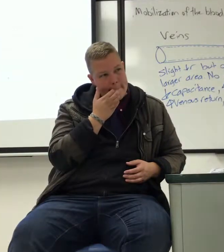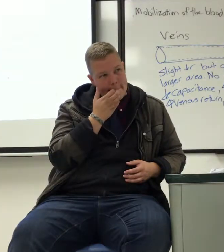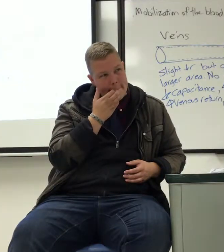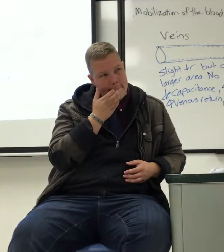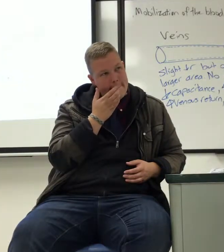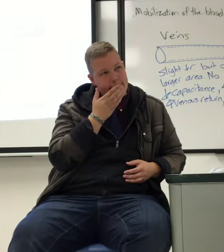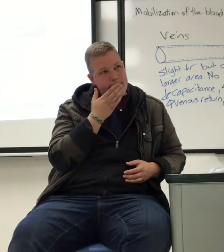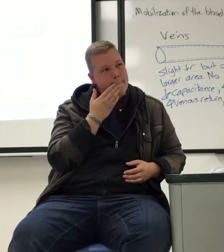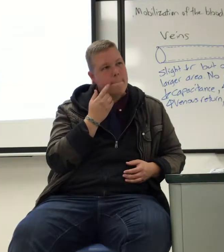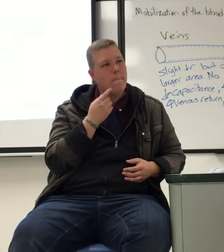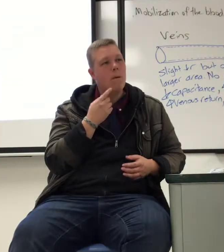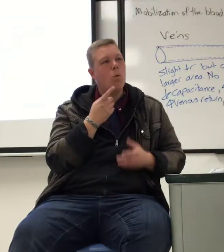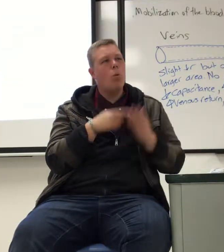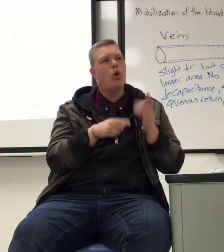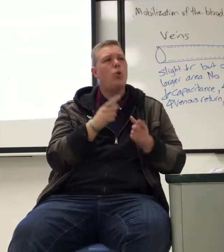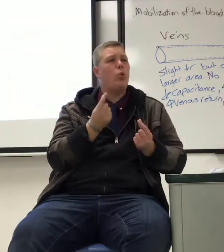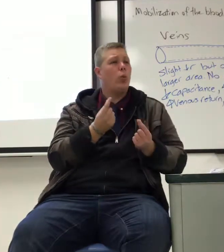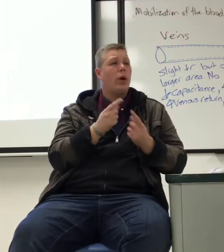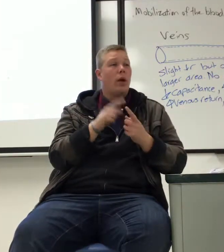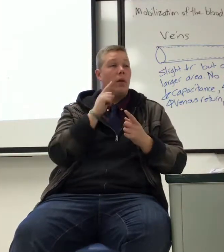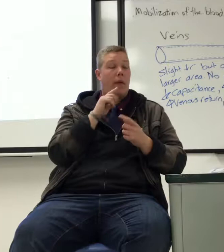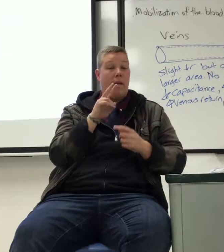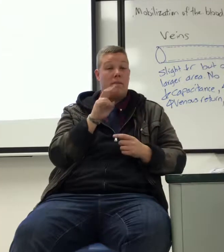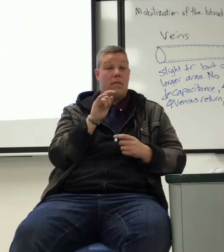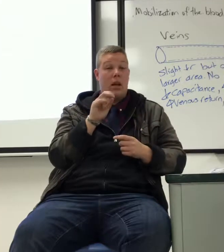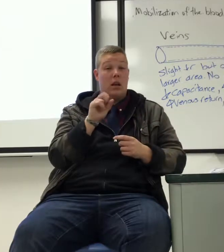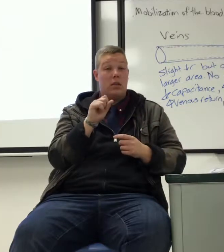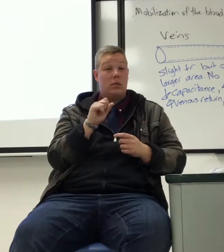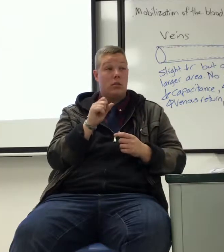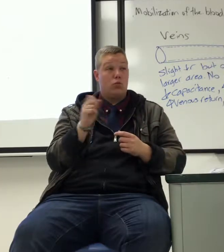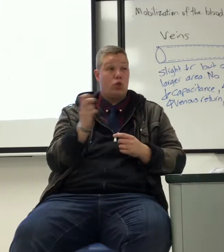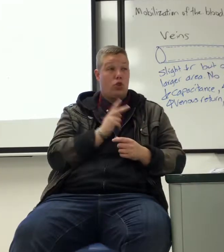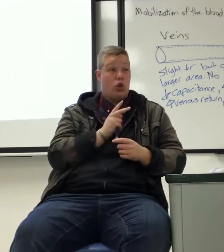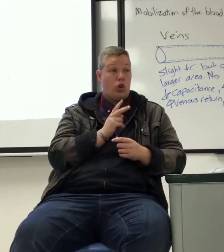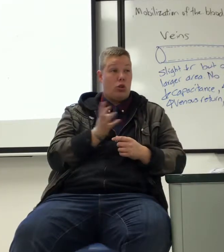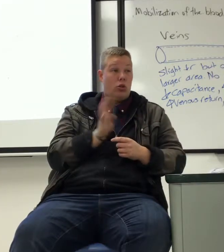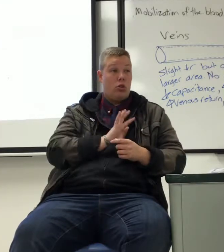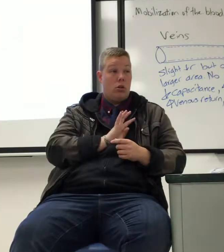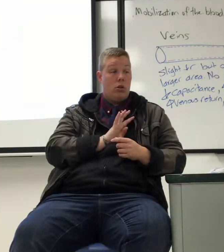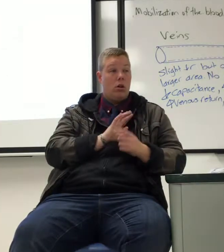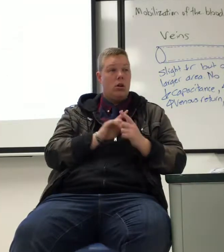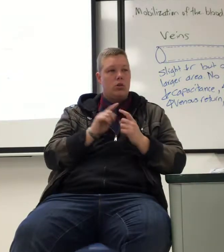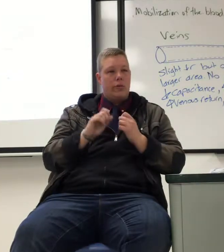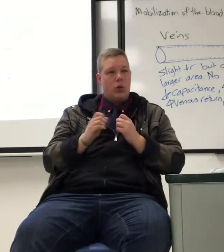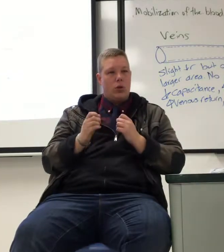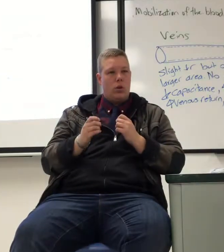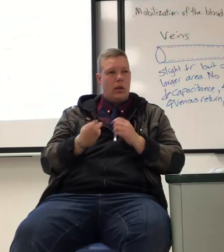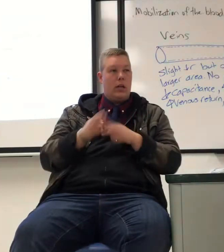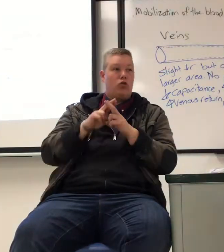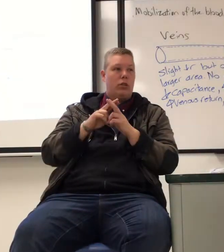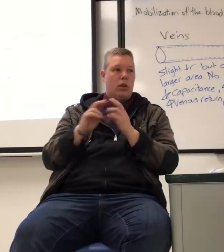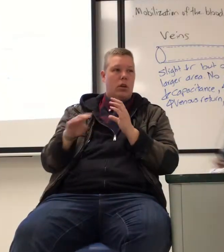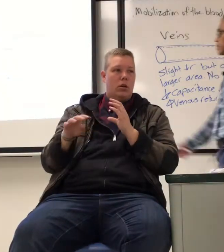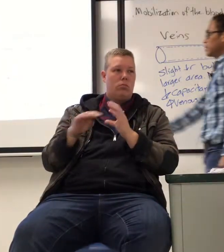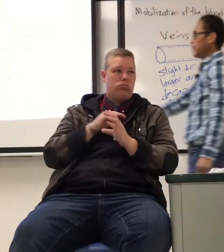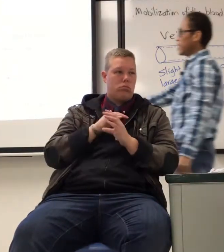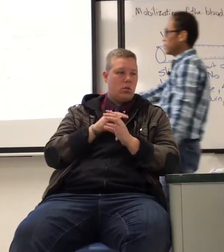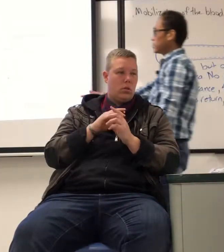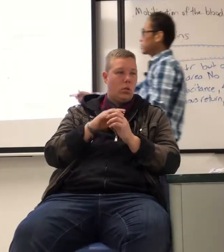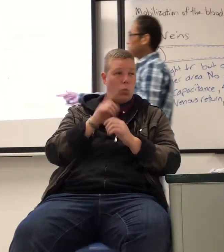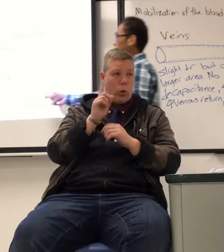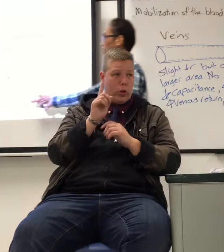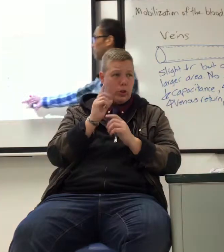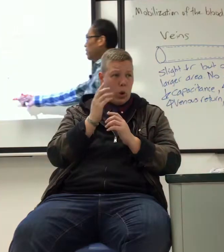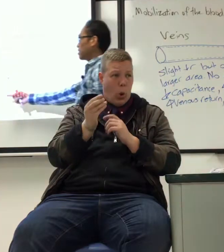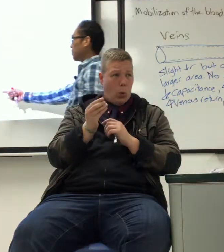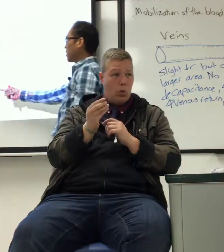Because what are you doing? Well, if you're increasing venous return, it's got nowhere to go but to the other side, right? It's all sitting in the